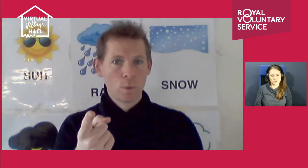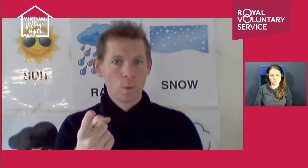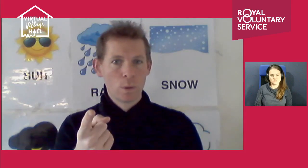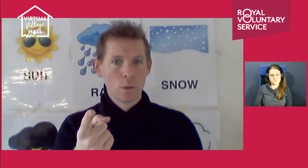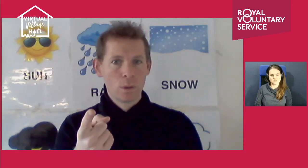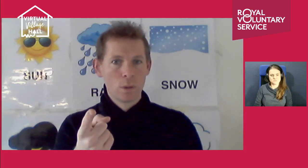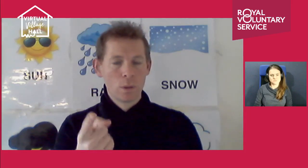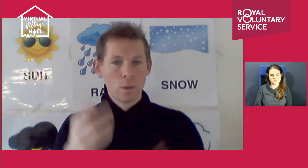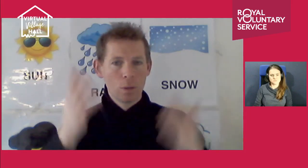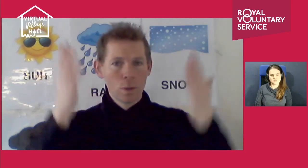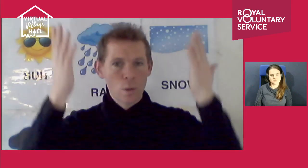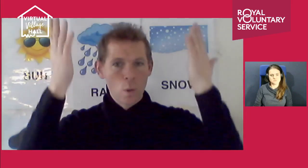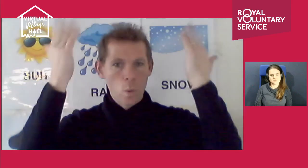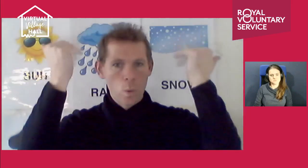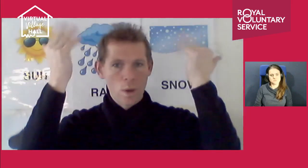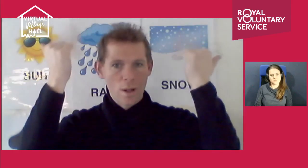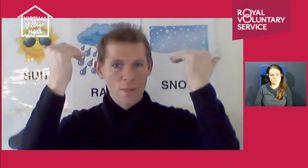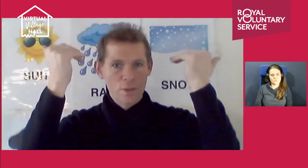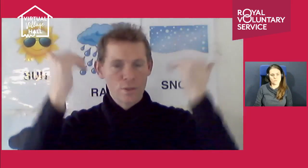Tomorrow,